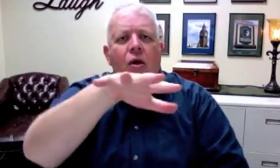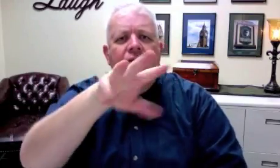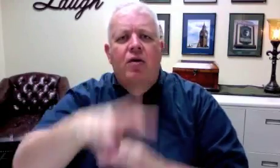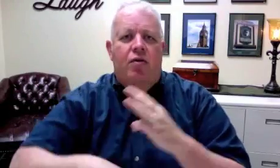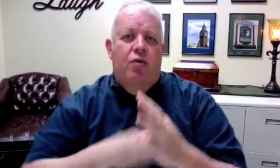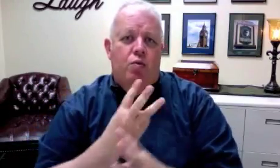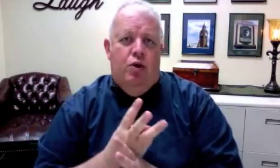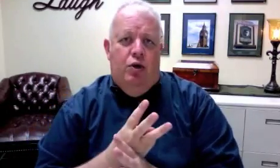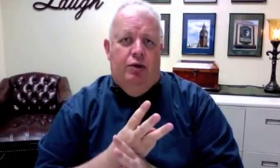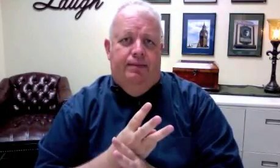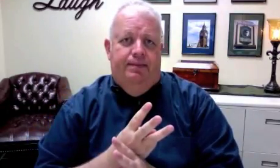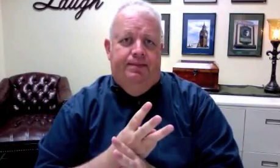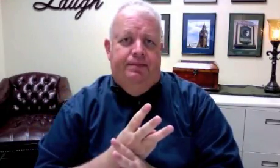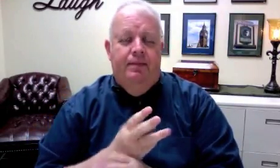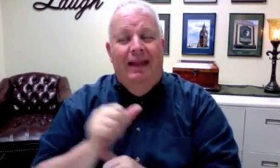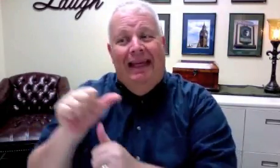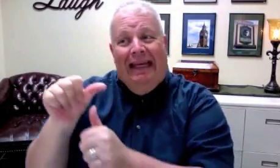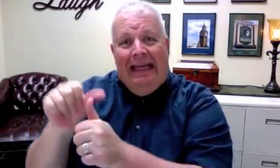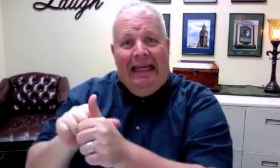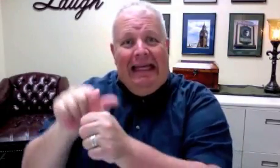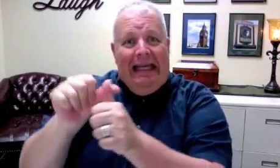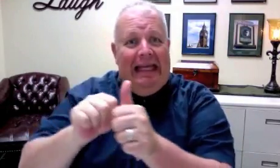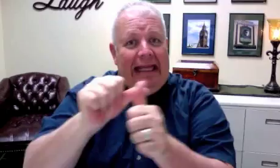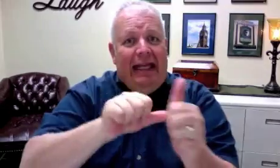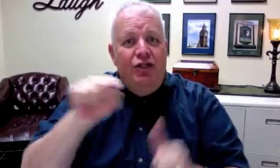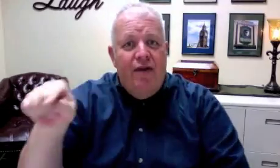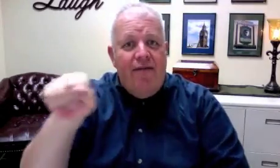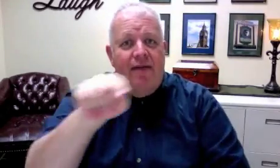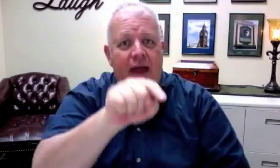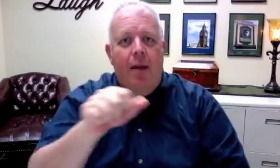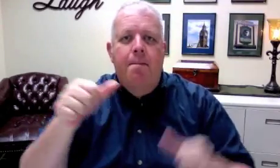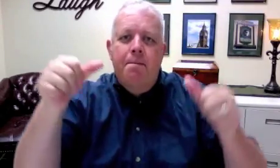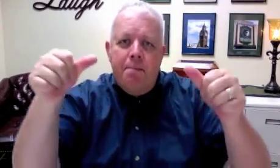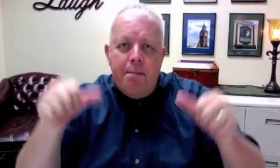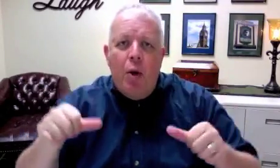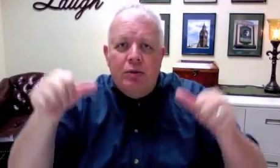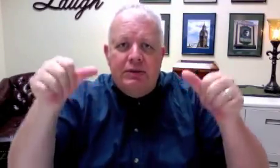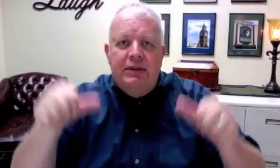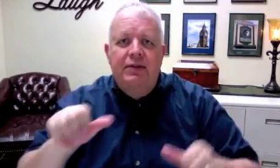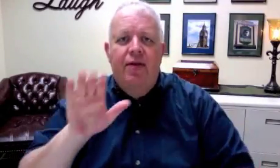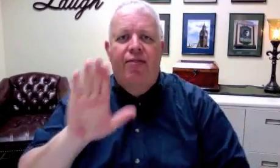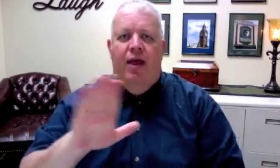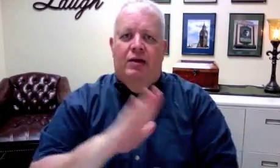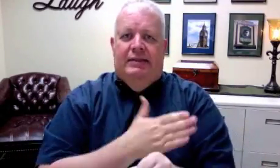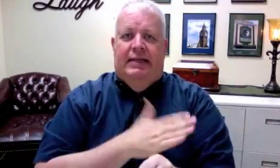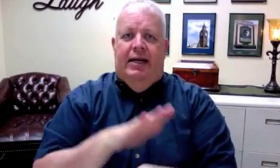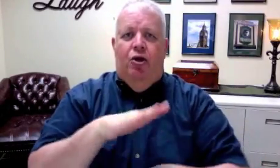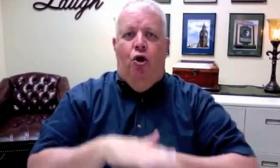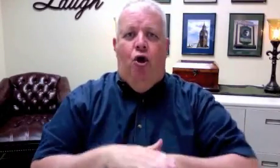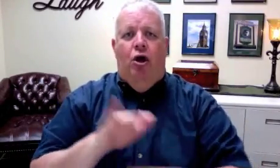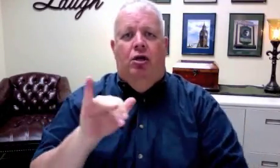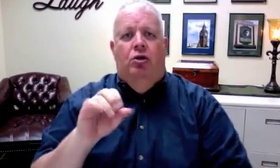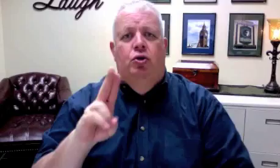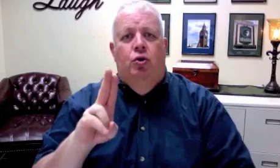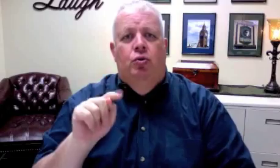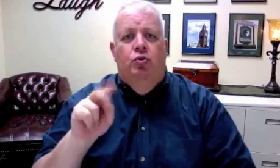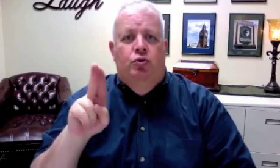Each of them posted their singing on YouTube, and an editor